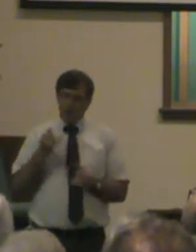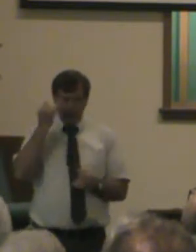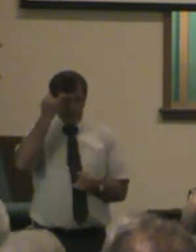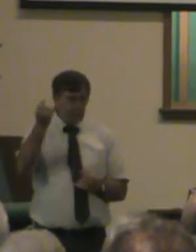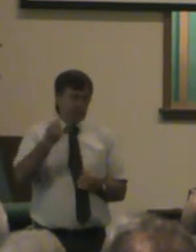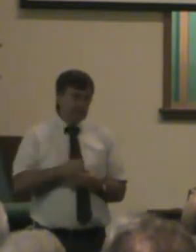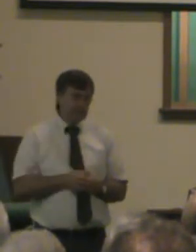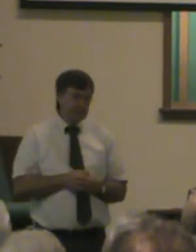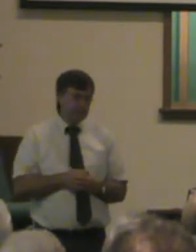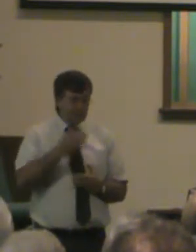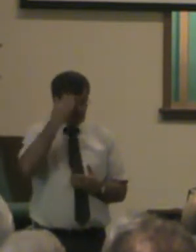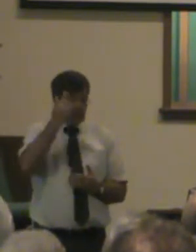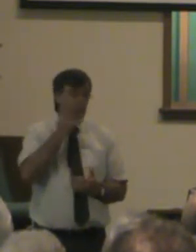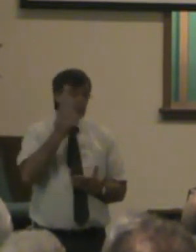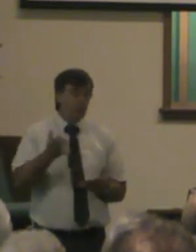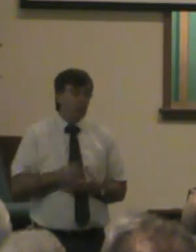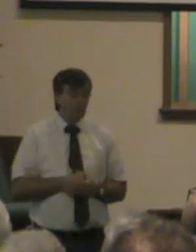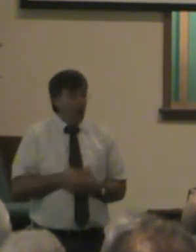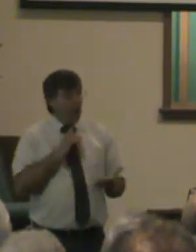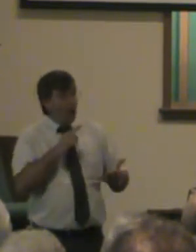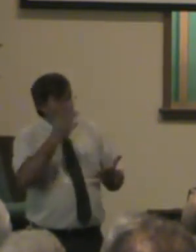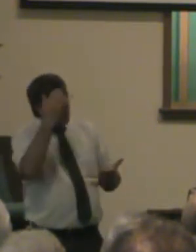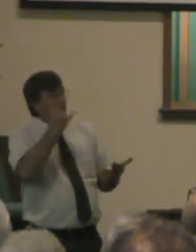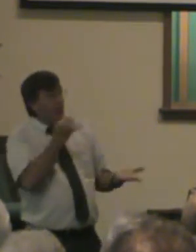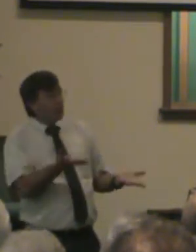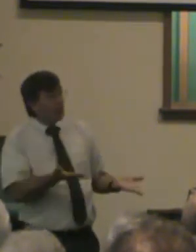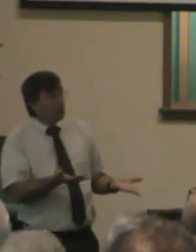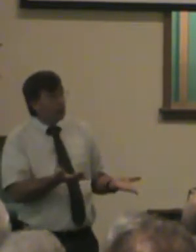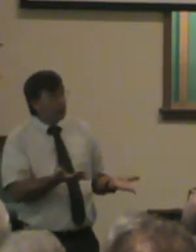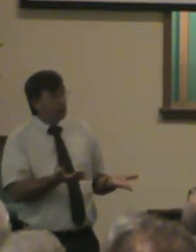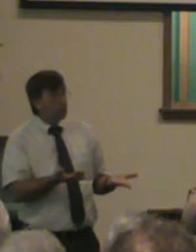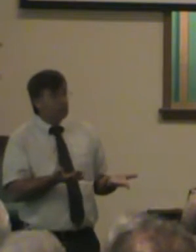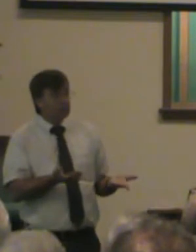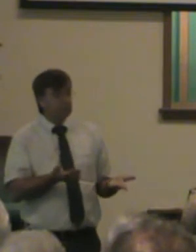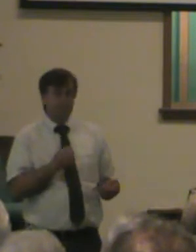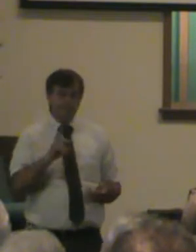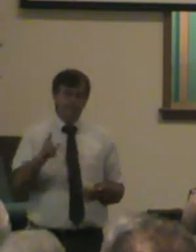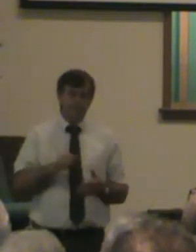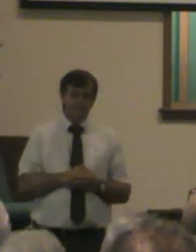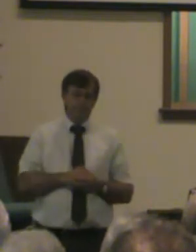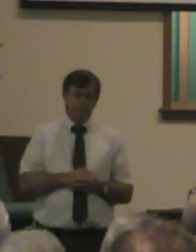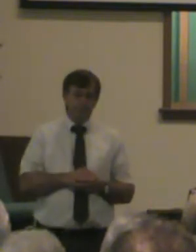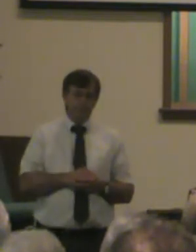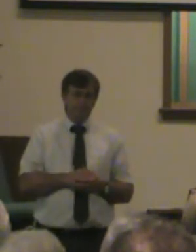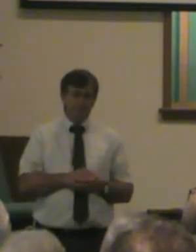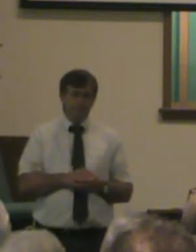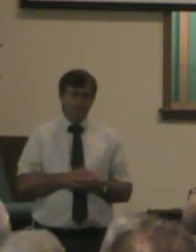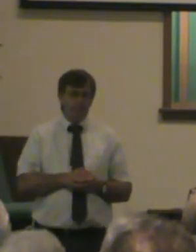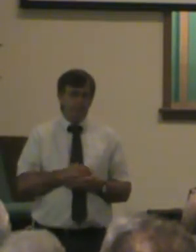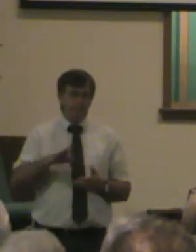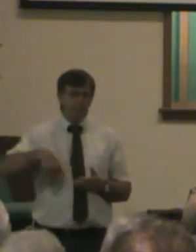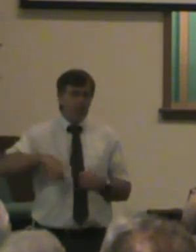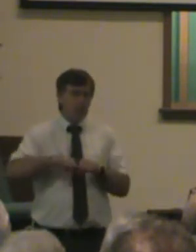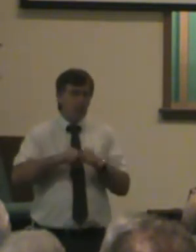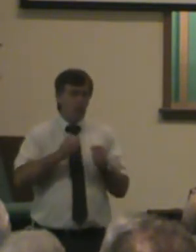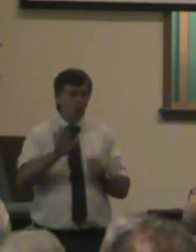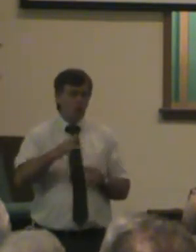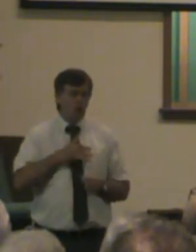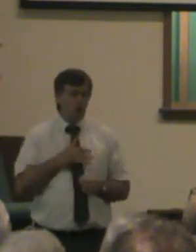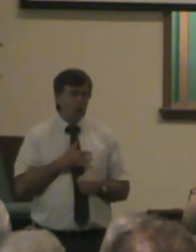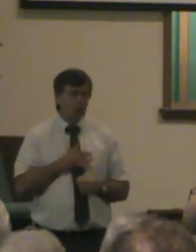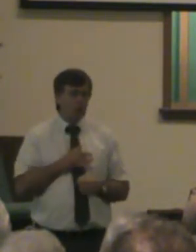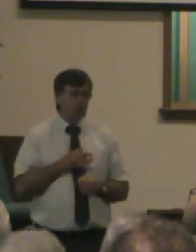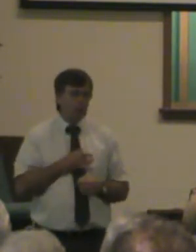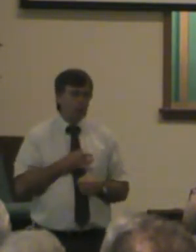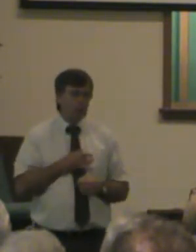idea, I know what's wrong. She said, what's wrong? He said, well, it hasn't broken your heart. It's